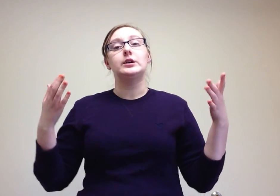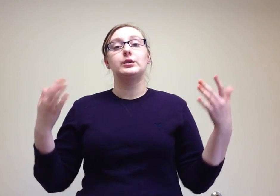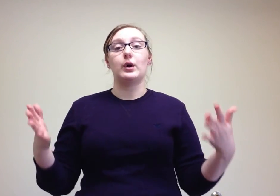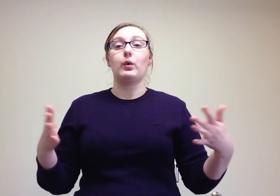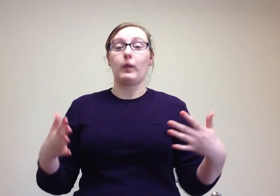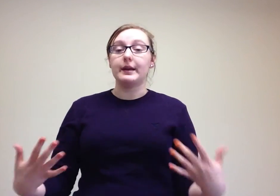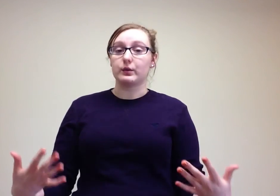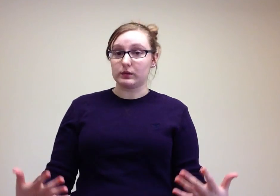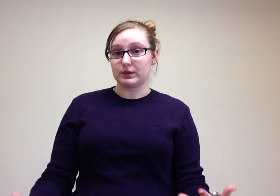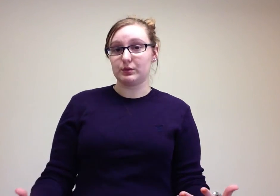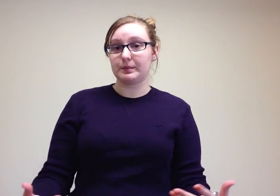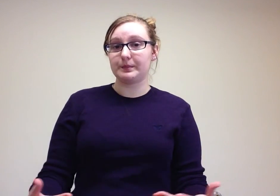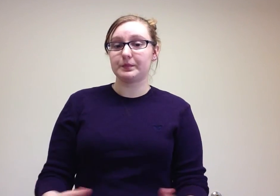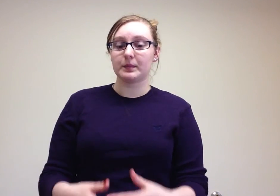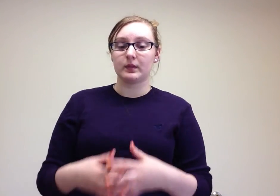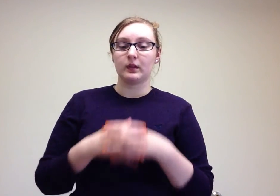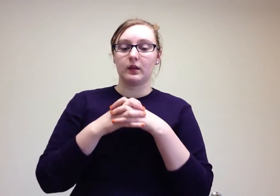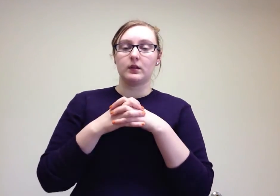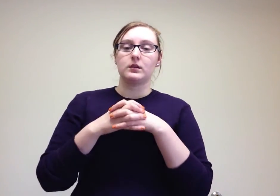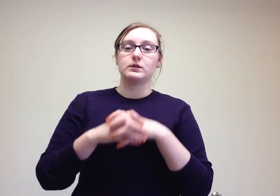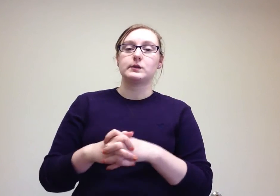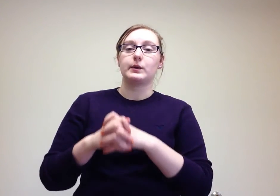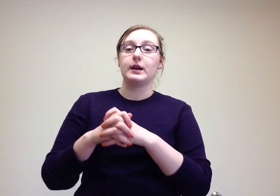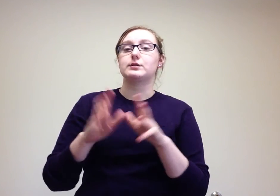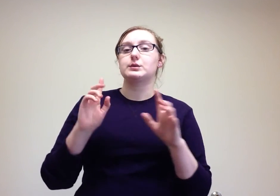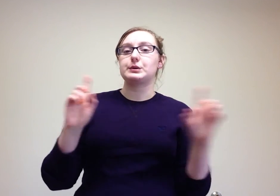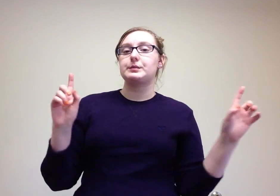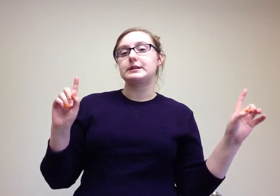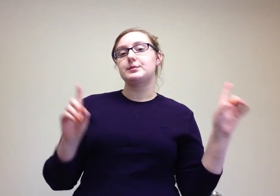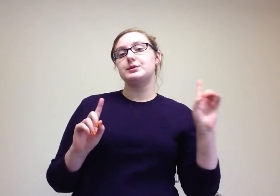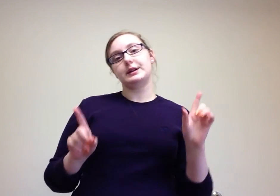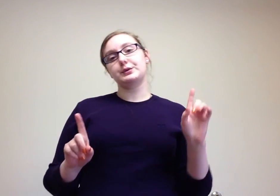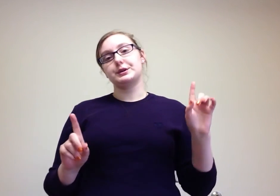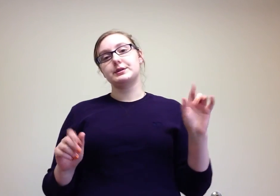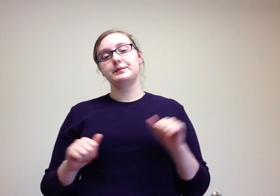know what it will do. So yeah, so don't mix uppers and downers.